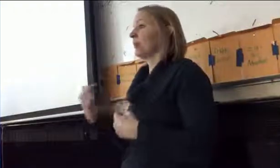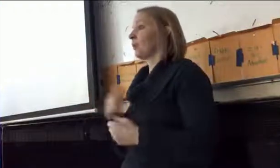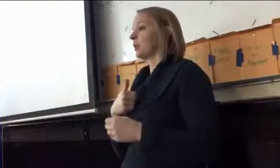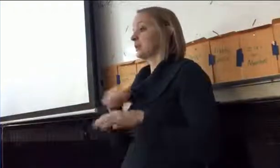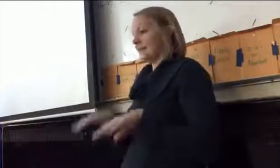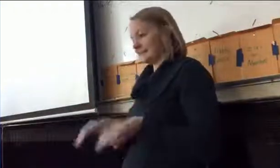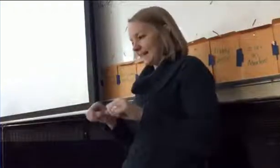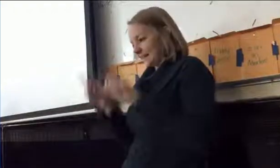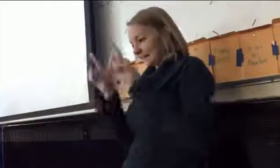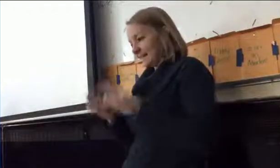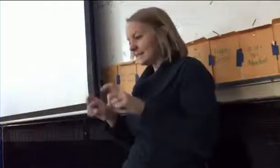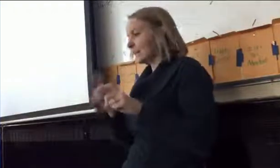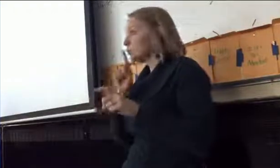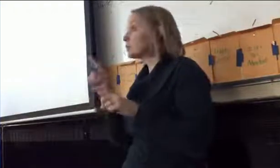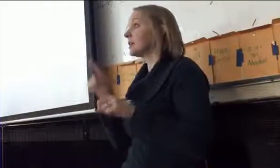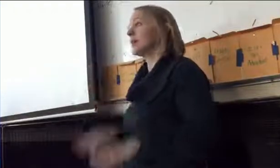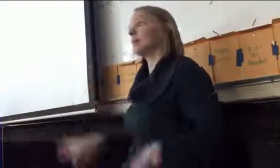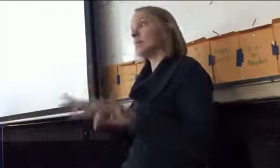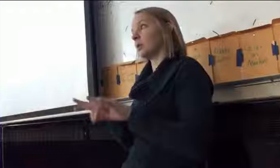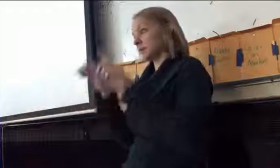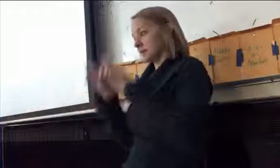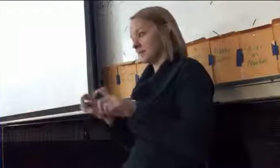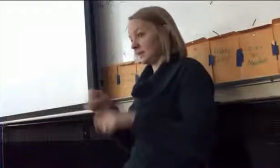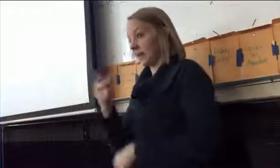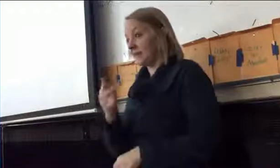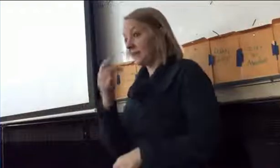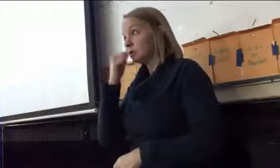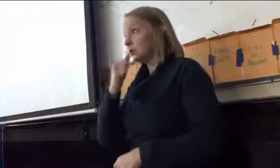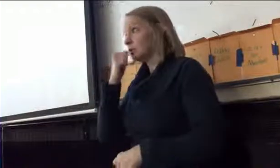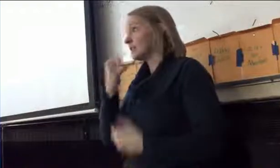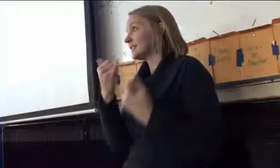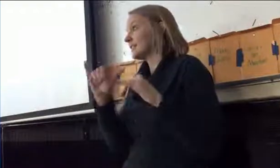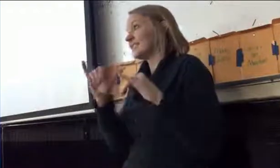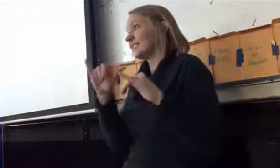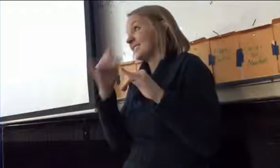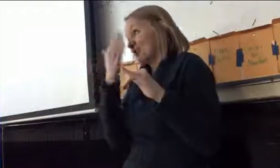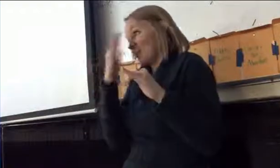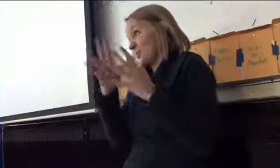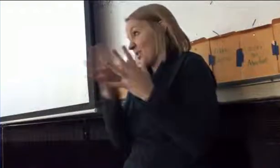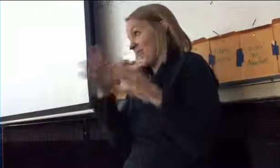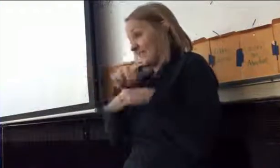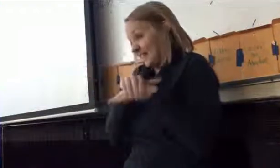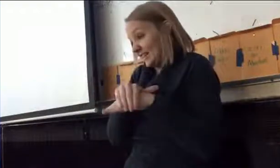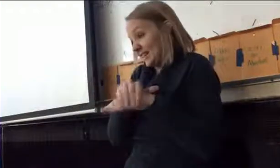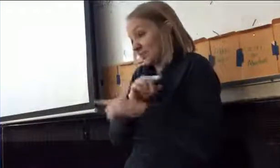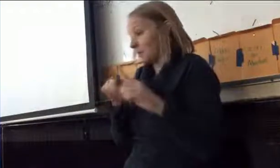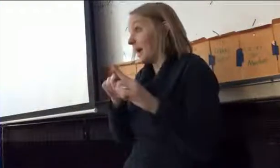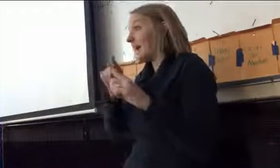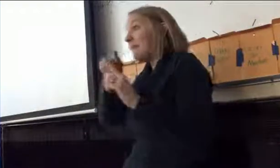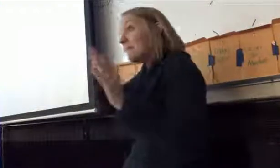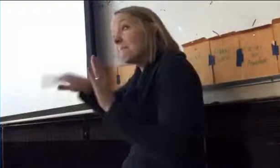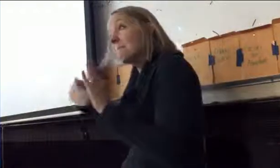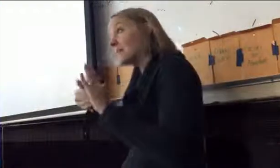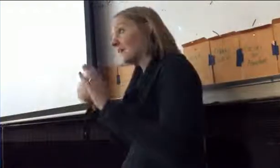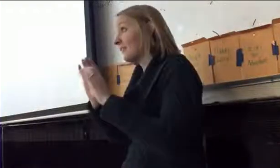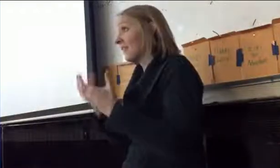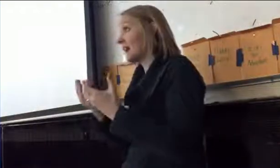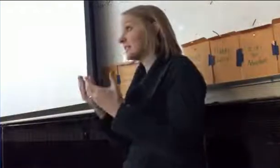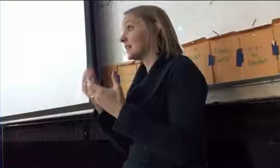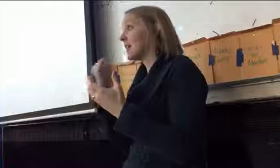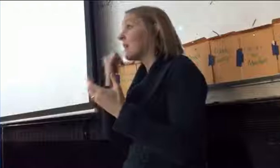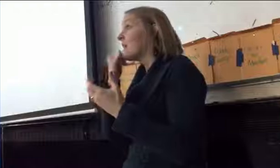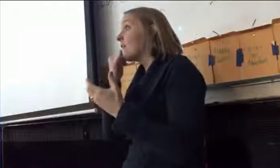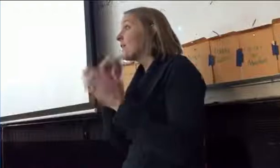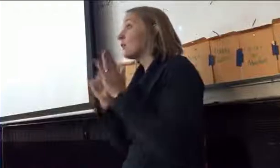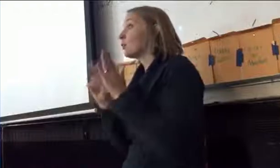test, like a really, really important test, and these girls still do not know really any English. And in the middle of the class, a cell phone